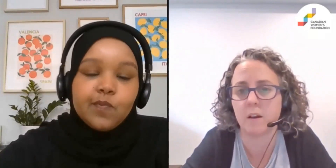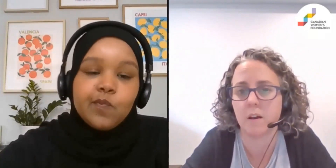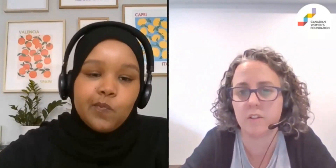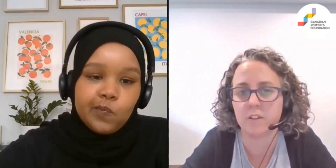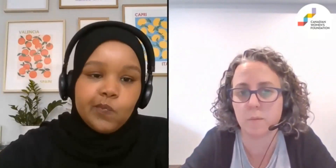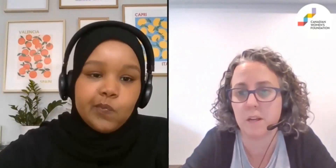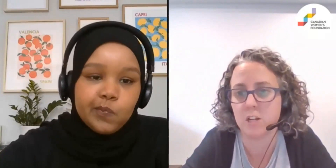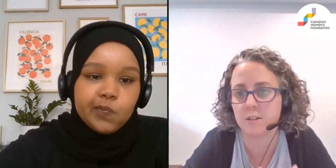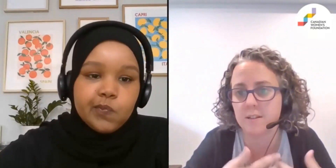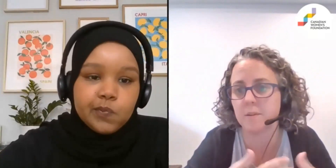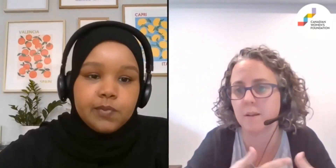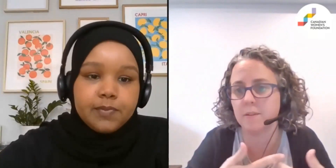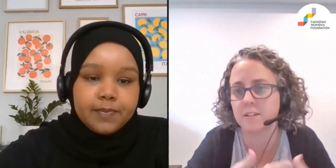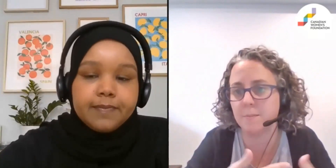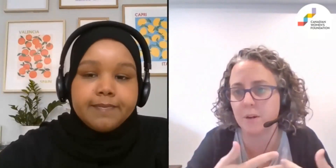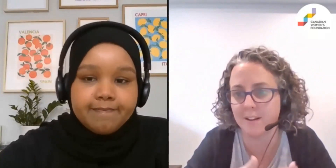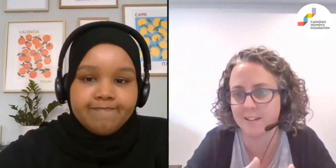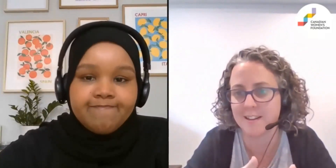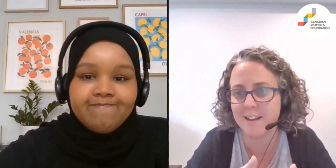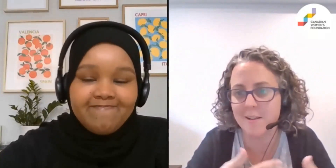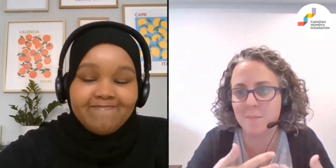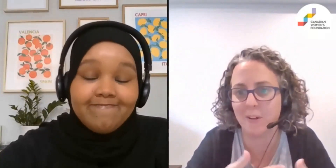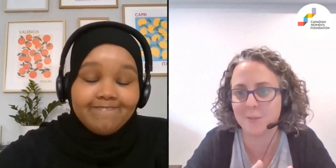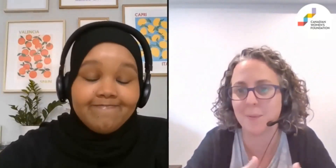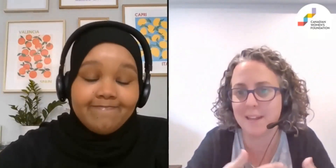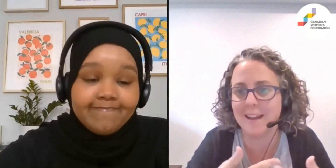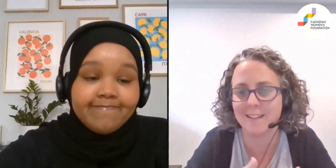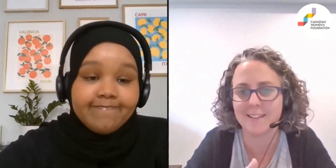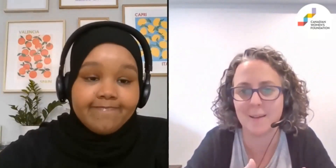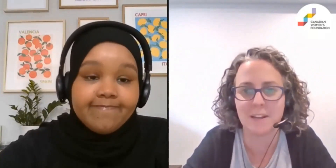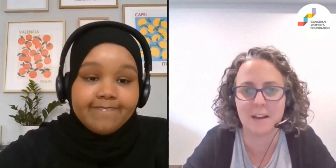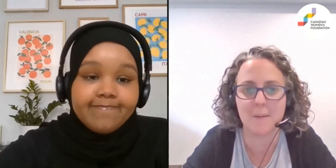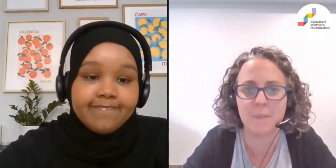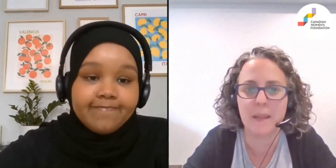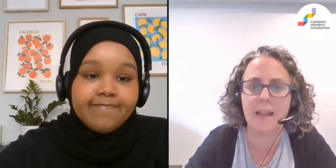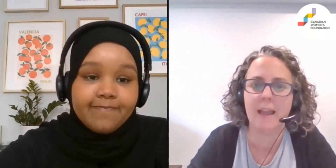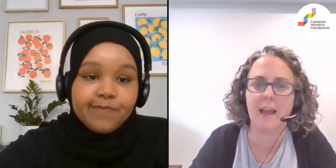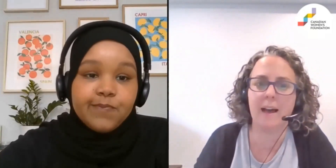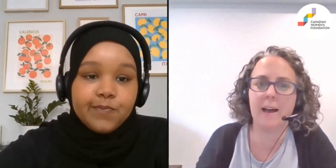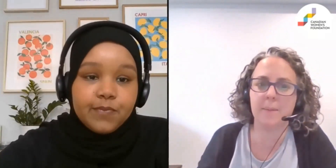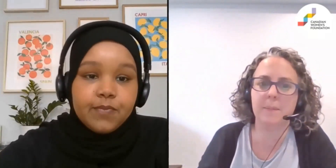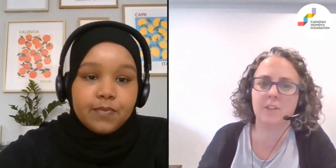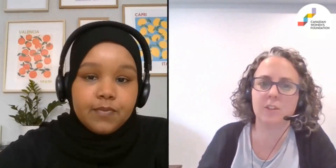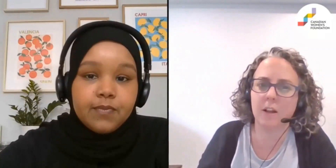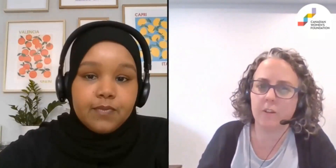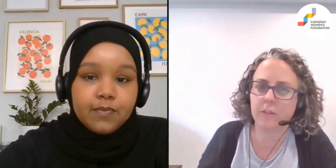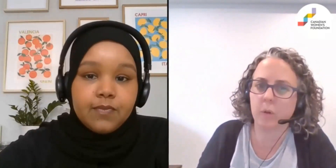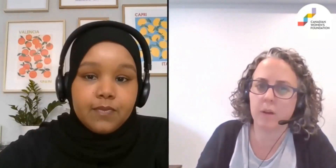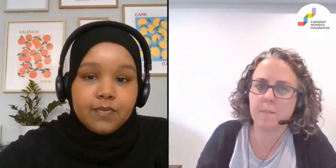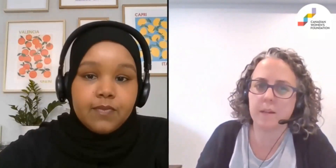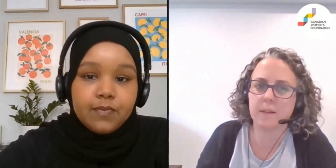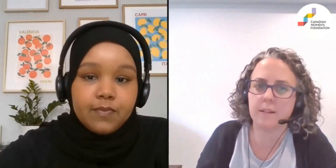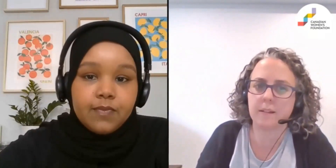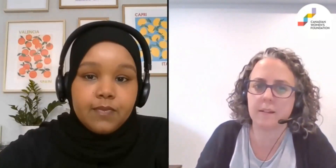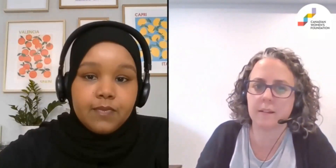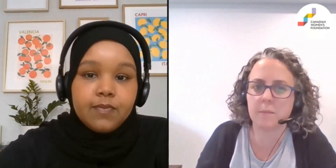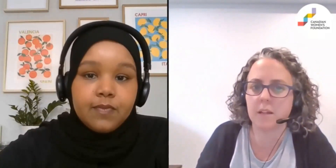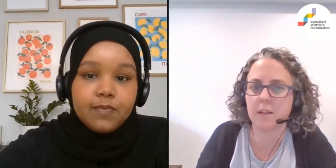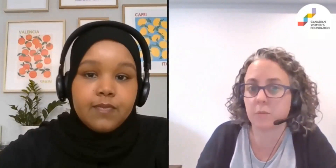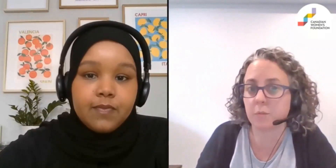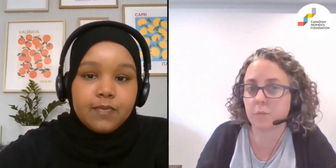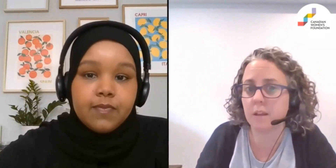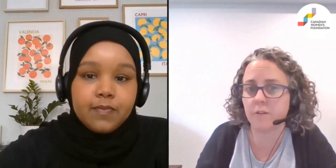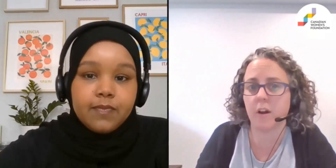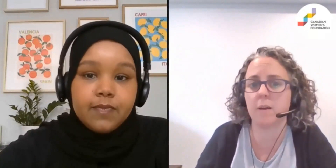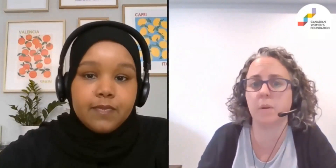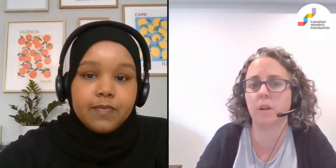forms of discrimination sometimes experienced multiply at the same time. So self-employment is